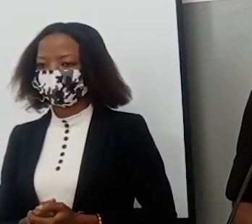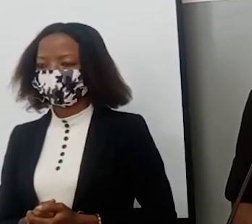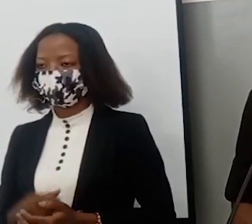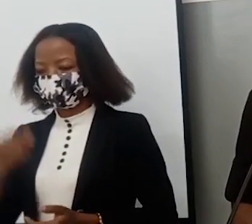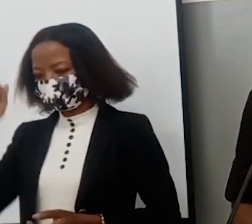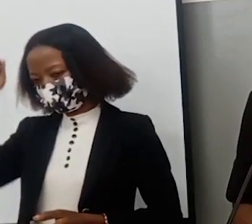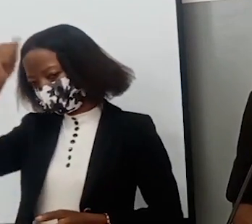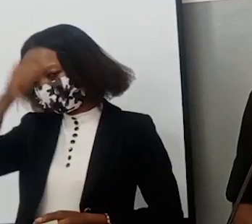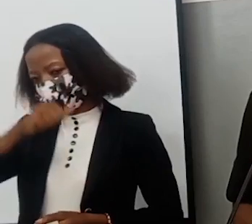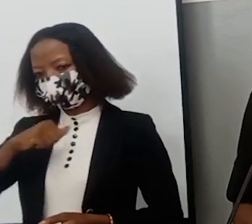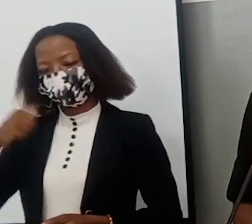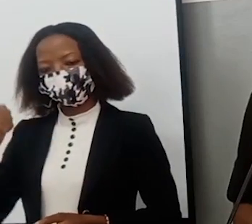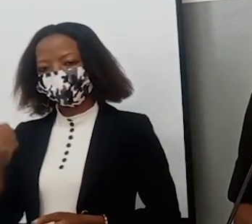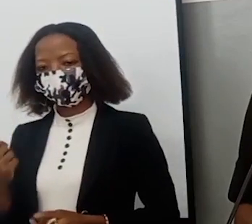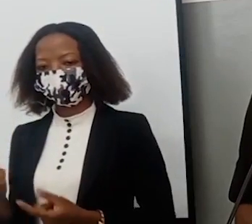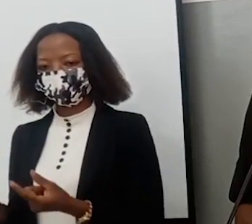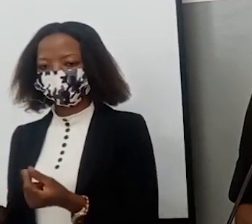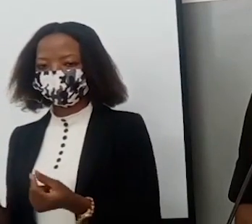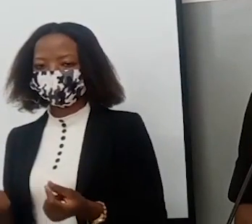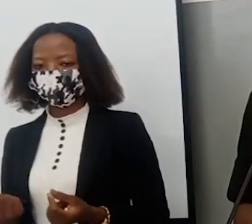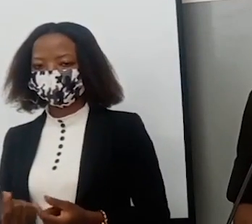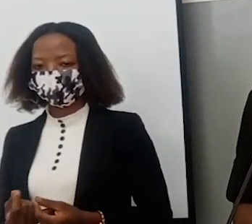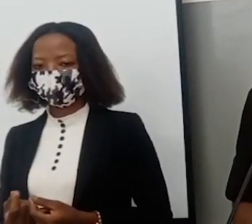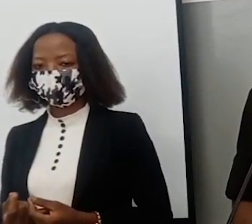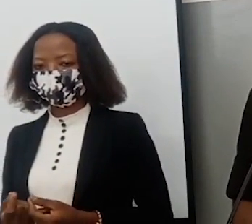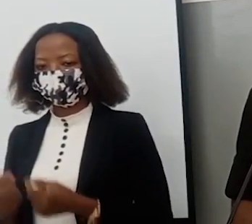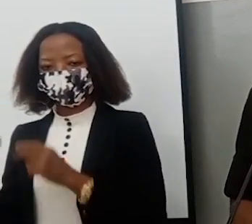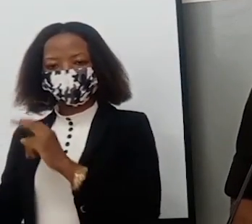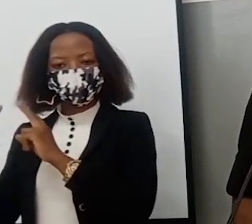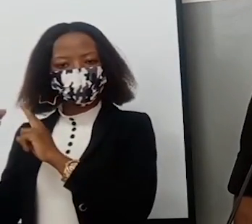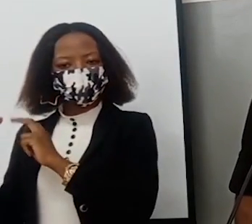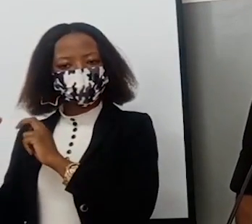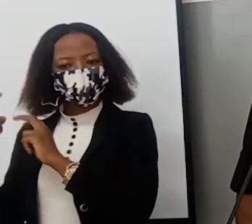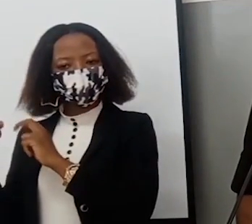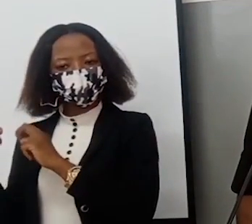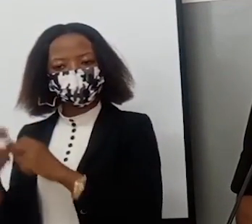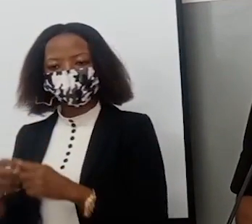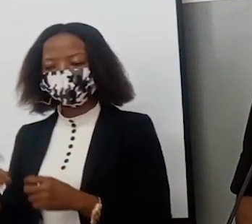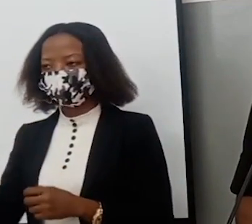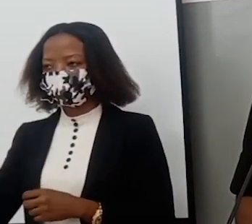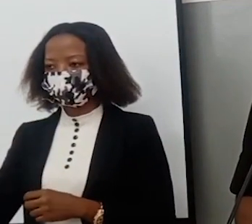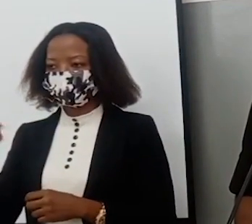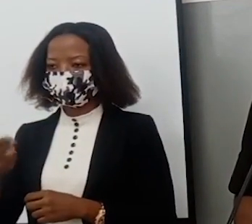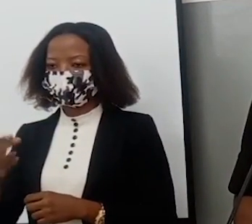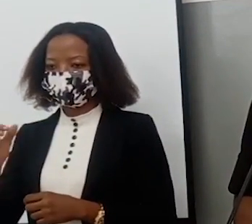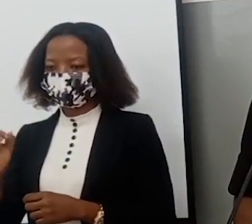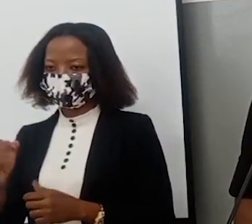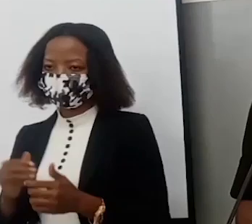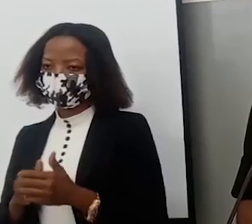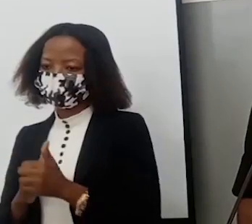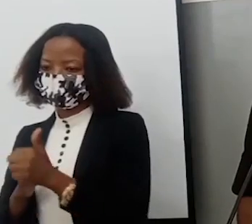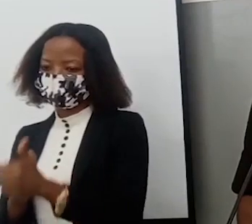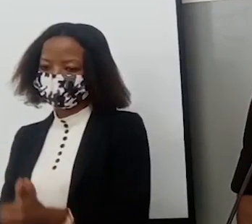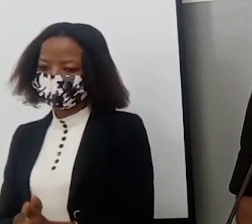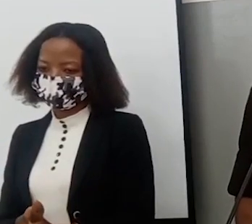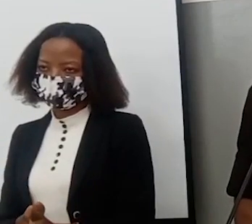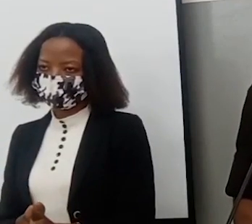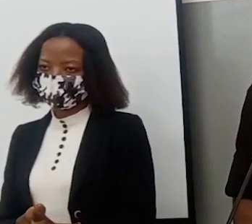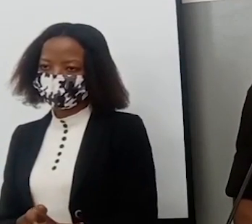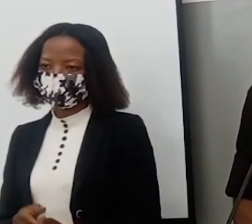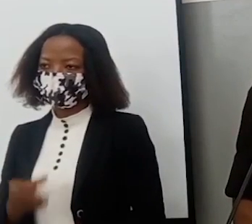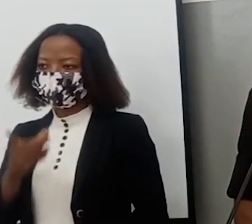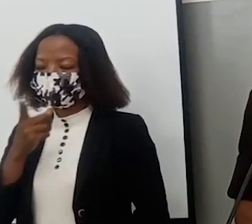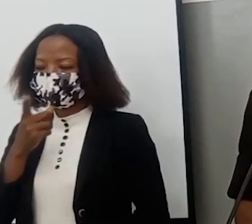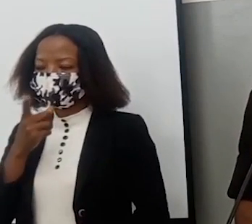Africa has to do very well in terms of vaccination, because I listened yesterday to the WHO regional director, Dr. Moeti, who